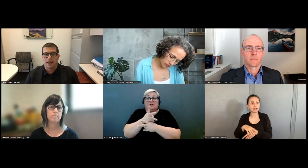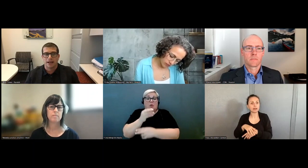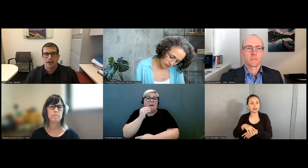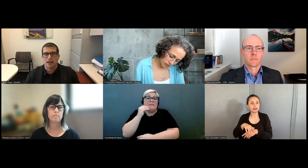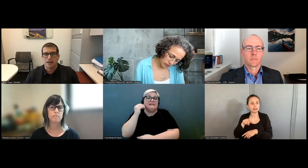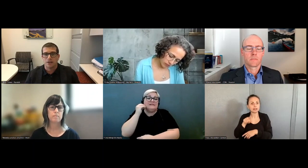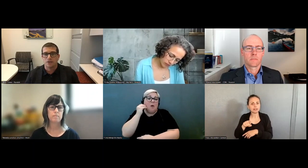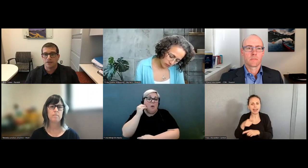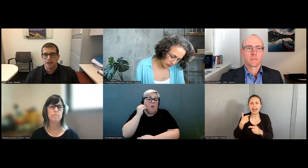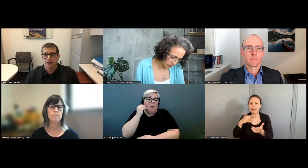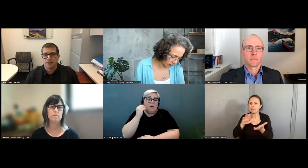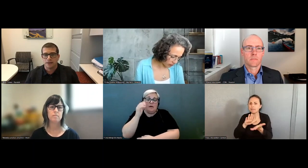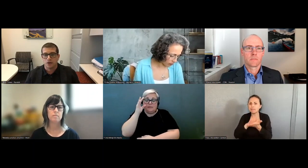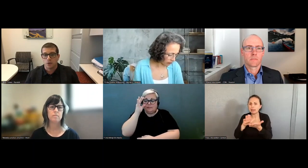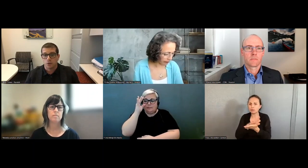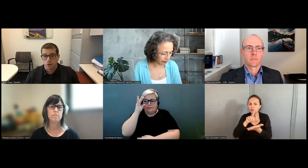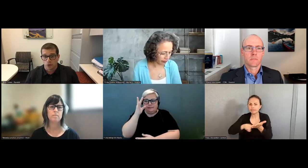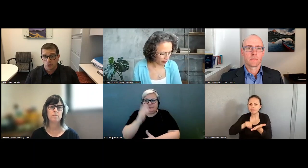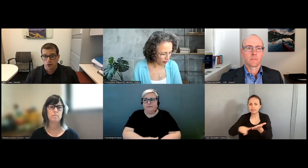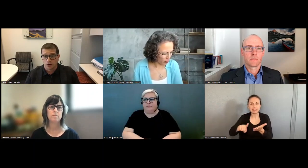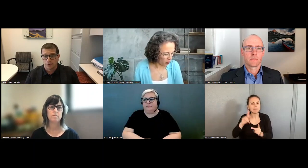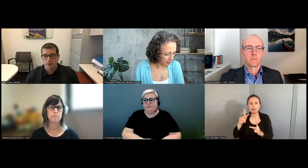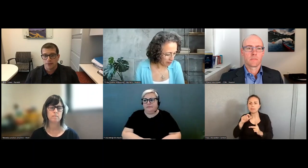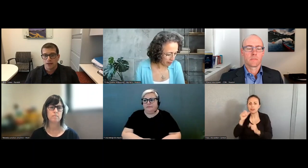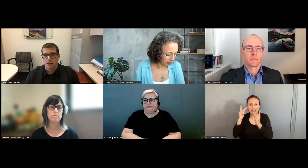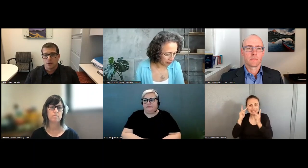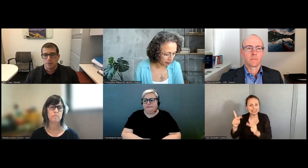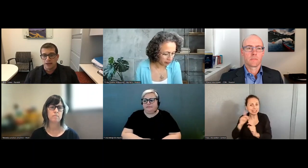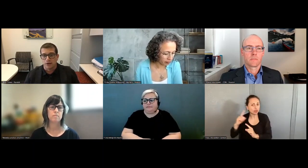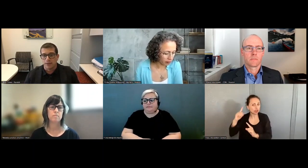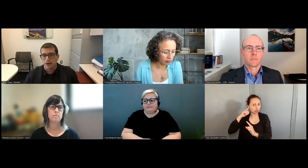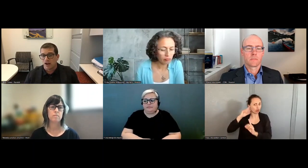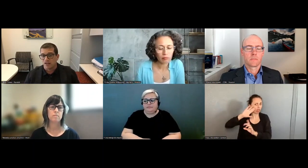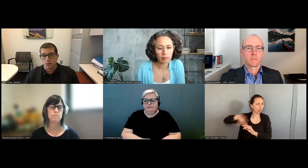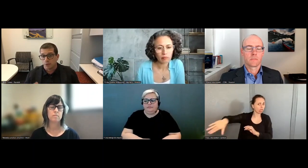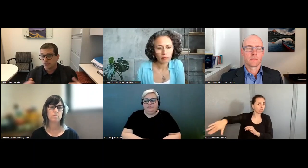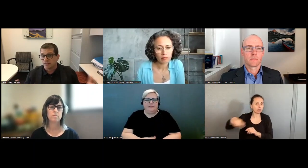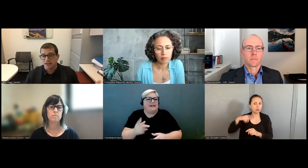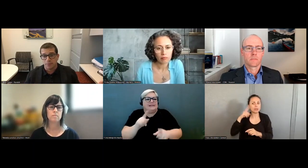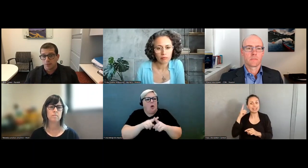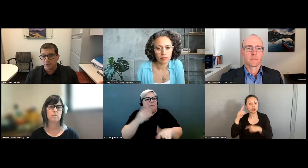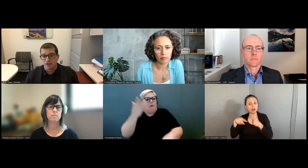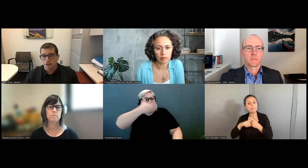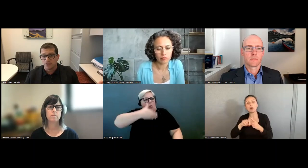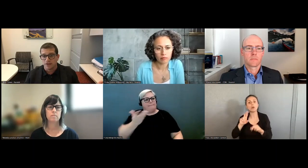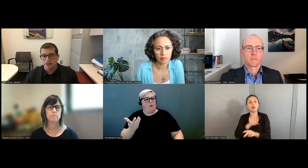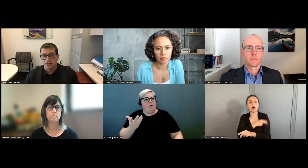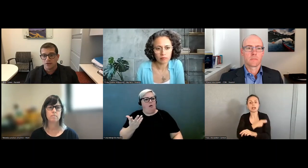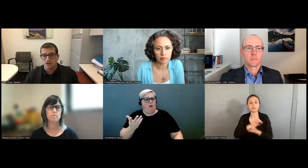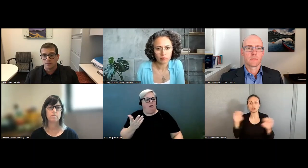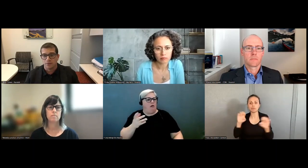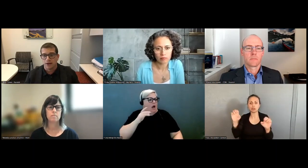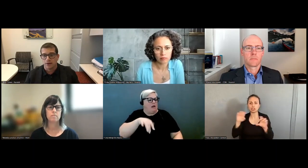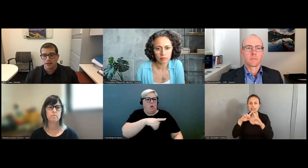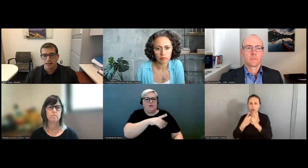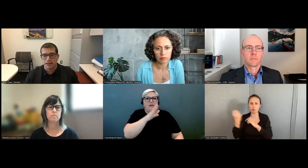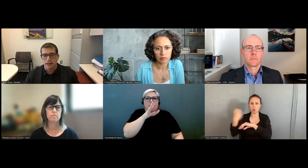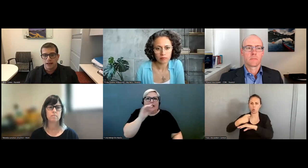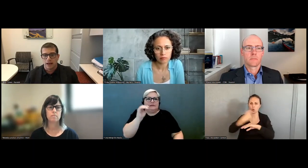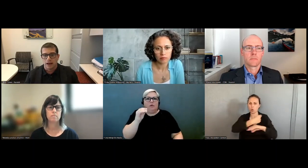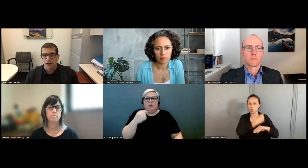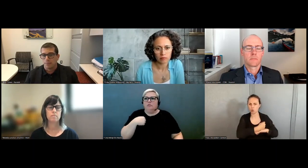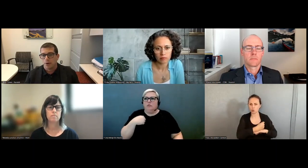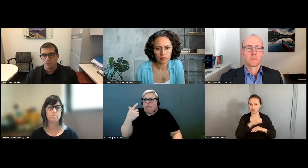while back, neither seen nor heard. We hear about hospital emergency departments closing in the news, but